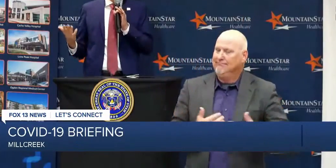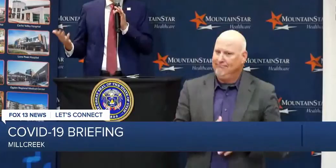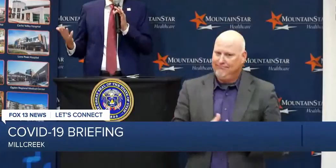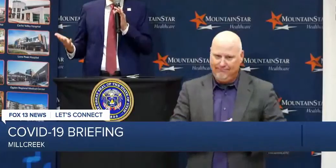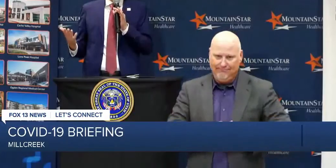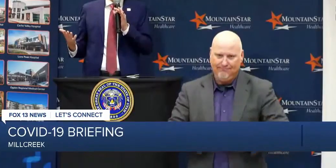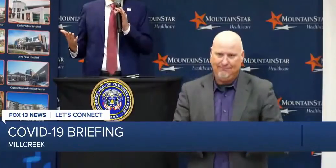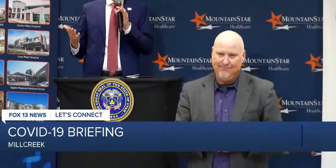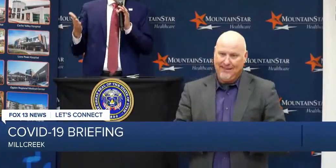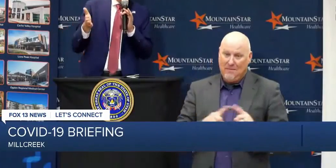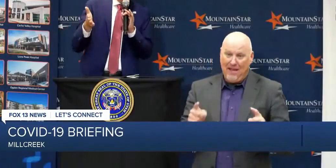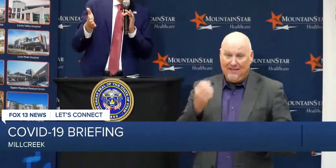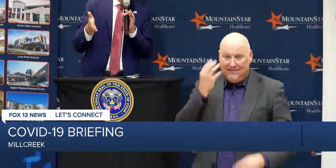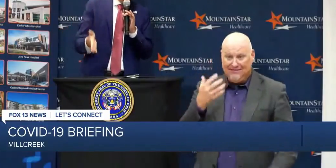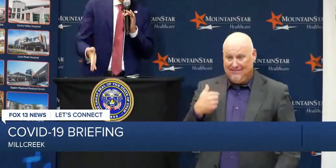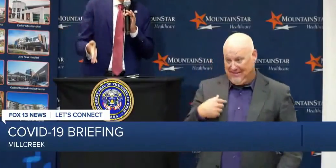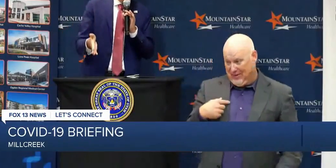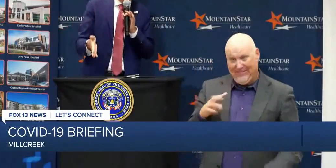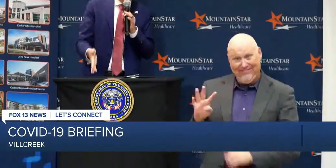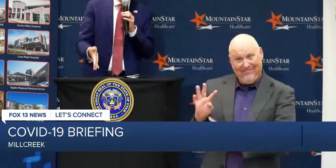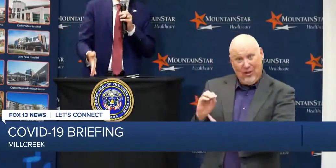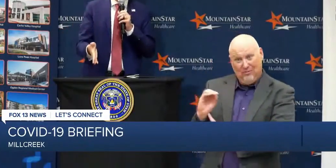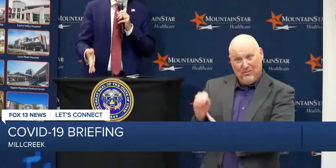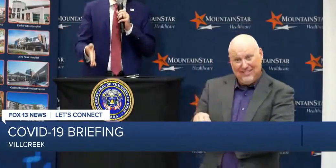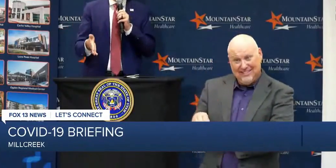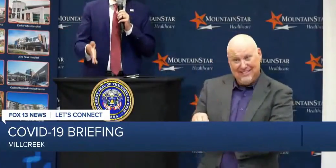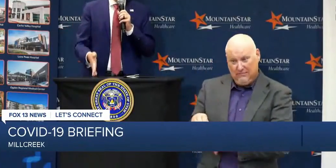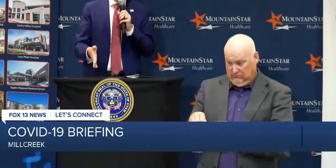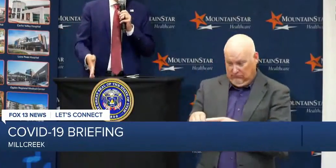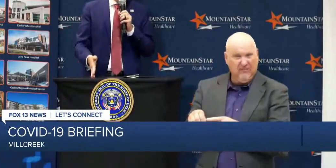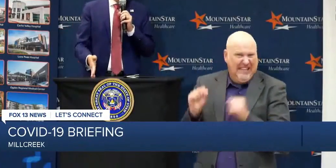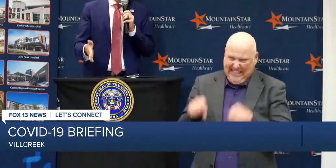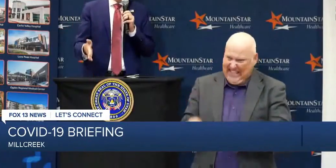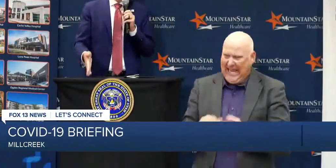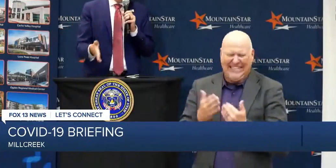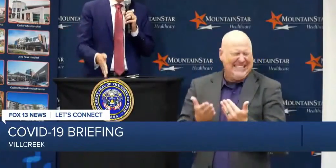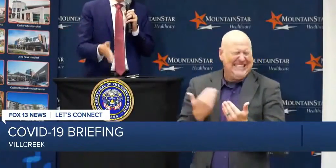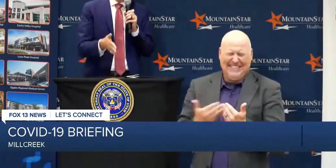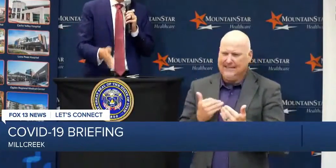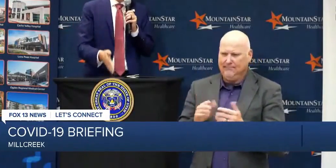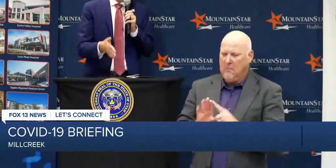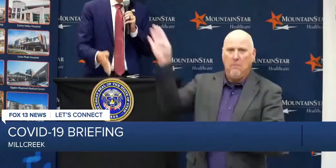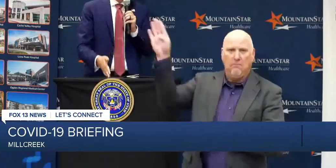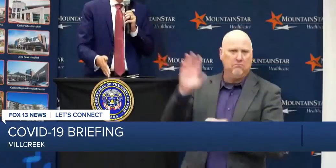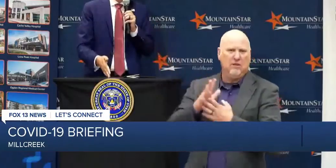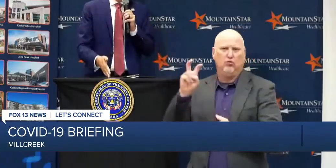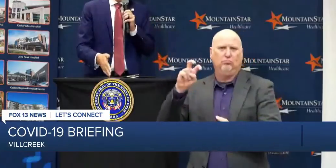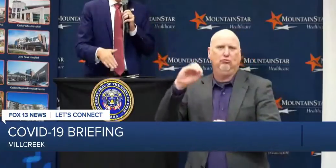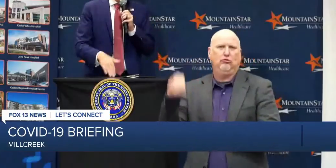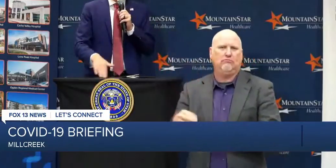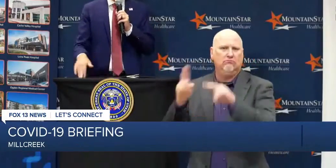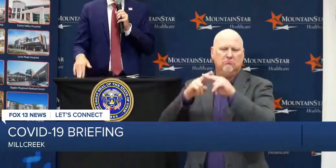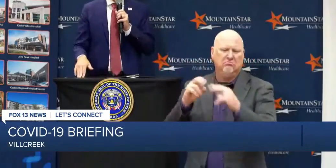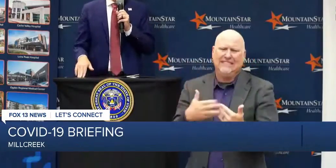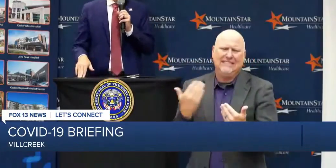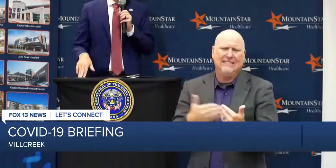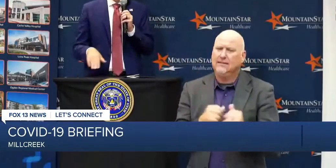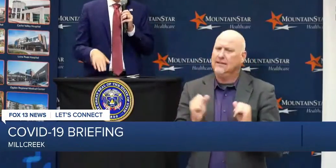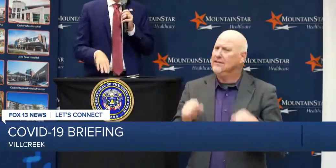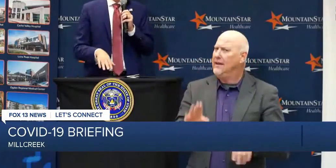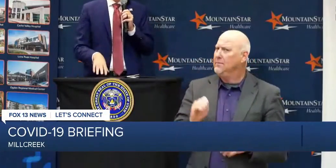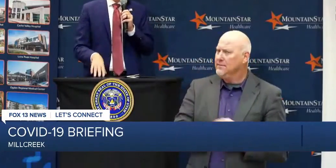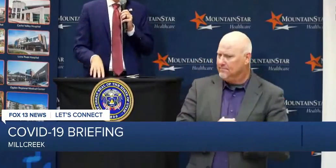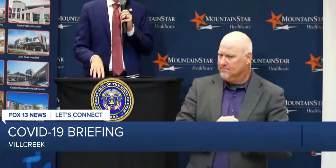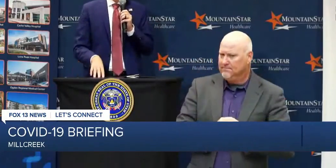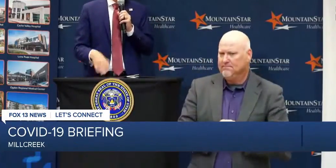We don't know because we know so little about the coronavirus. We know even less about the Delta variant and when it actually turns